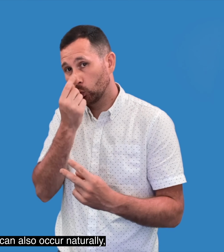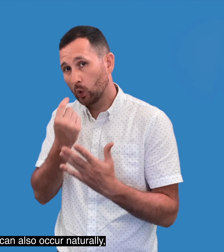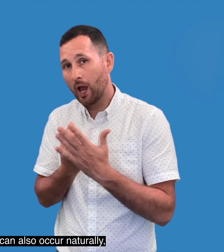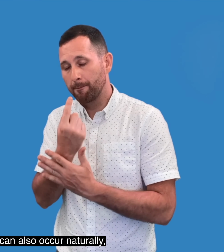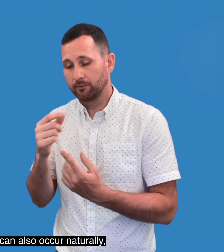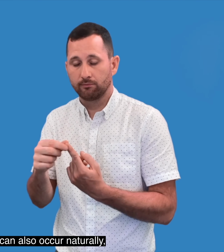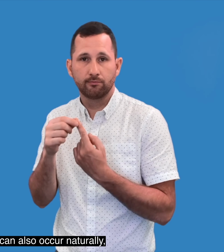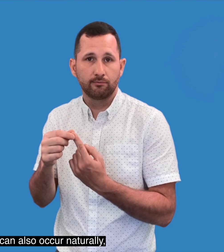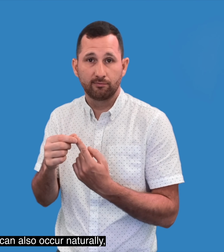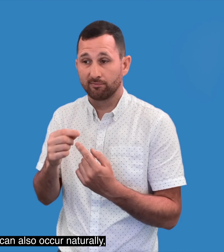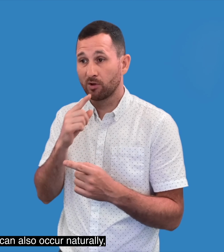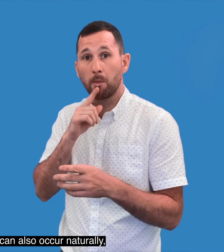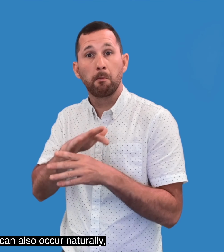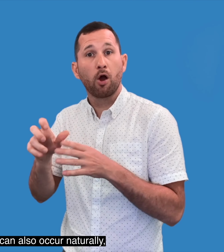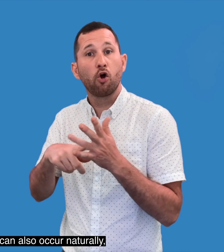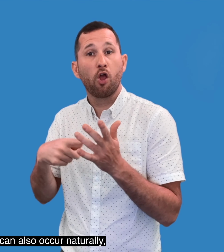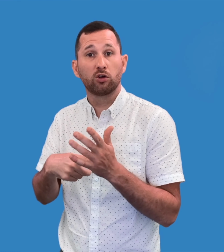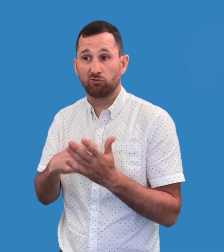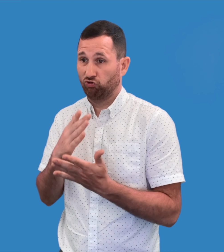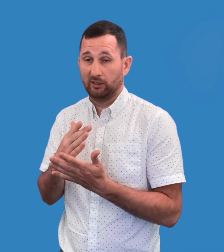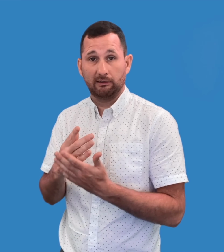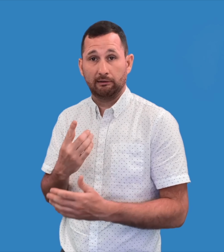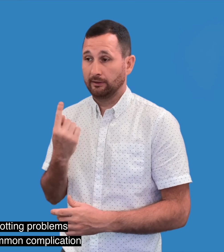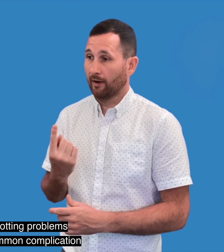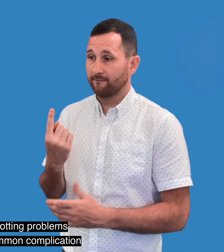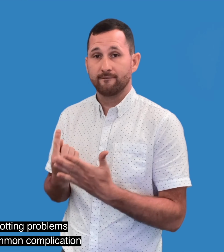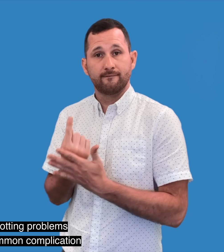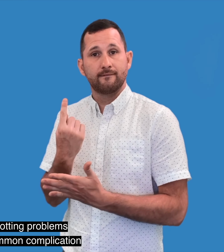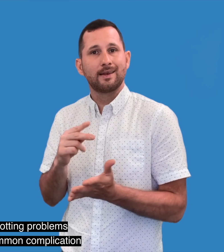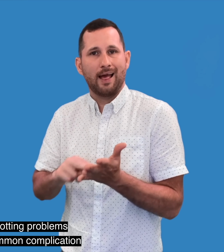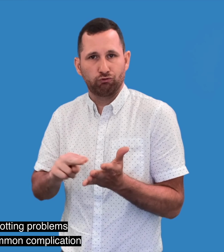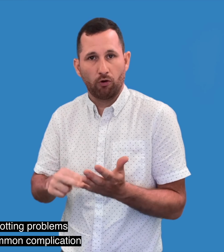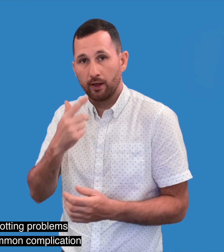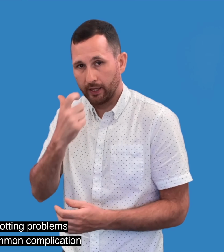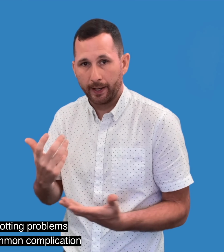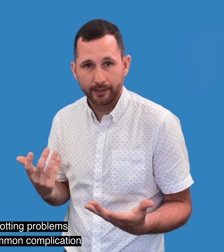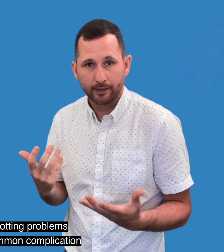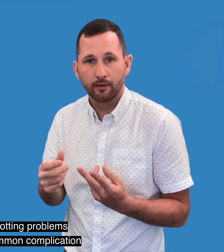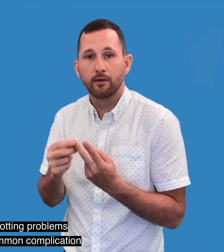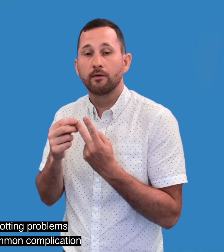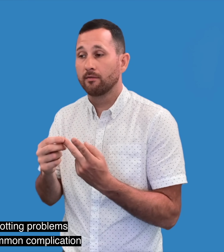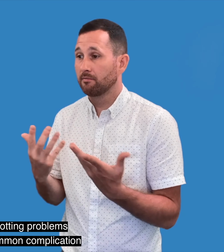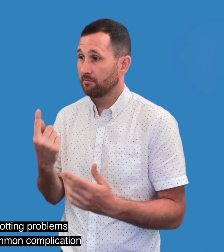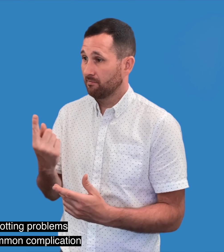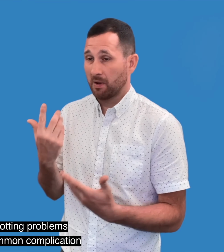This condition can also occur naturally, and clotting problems are a common complication of